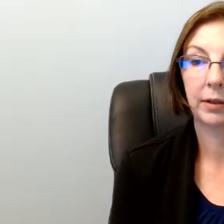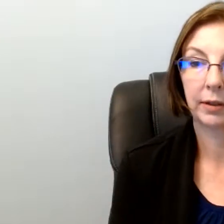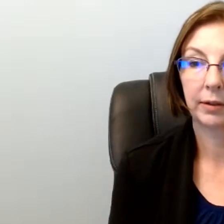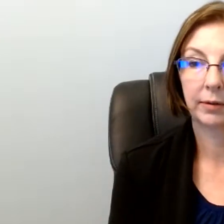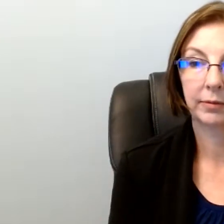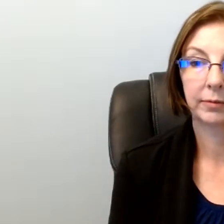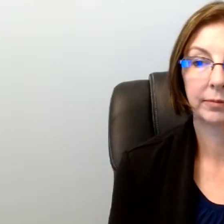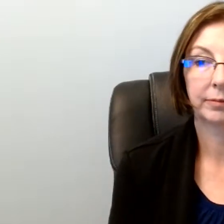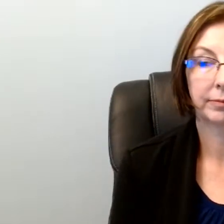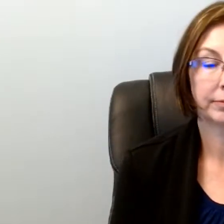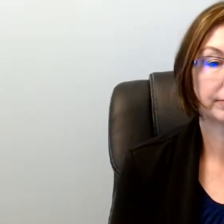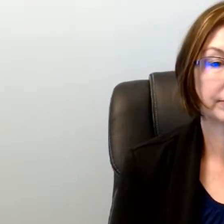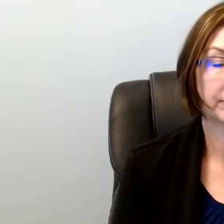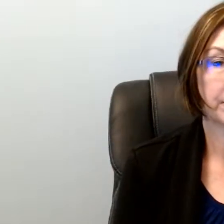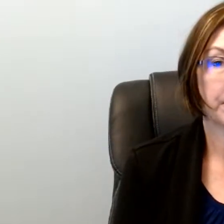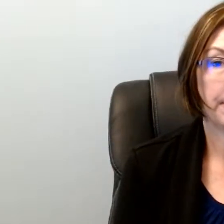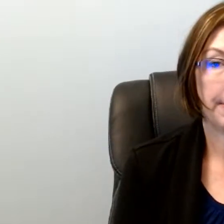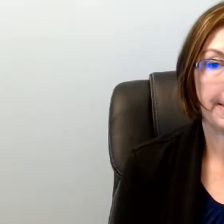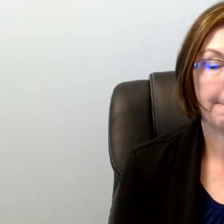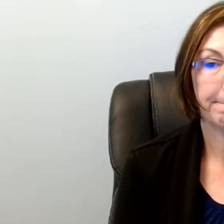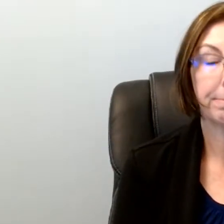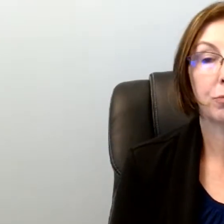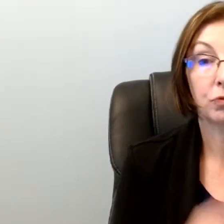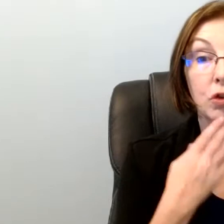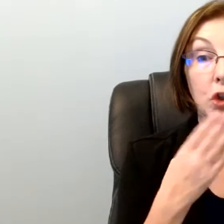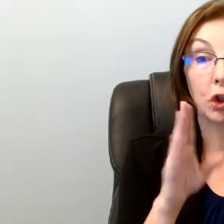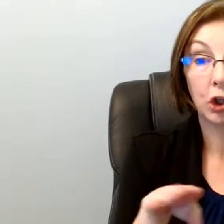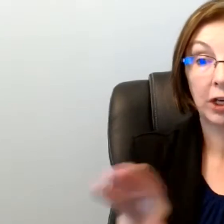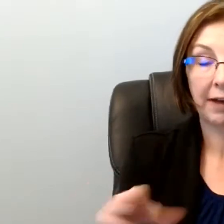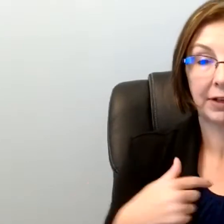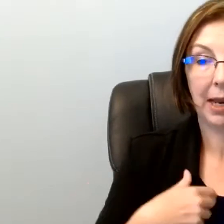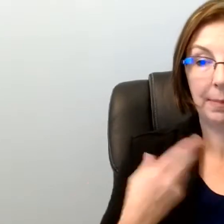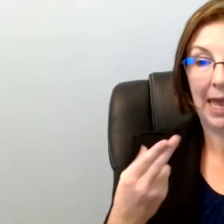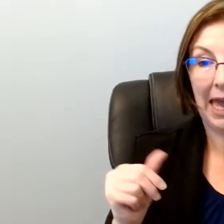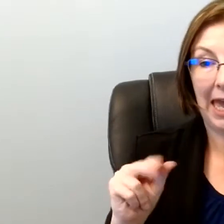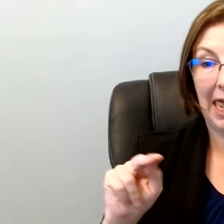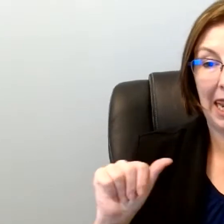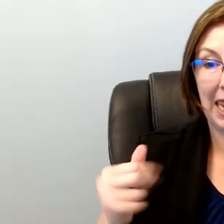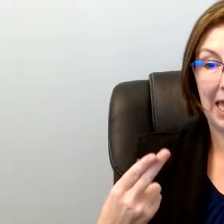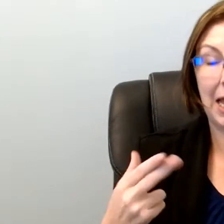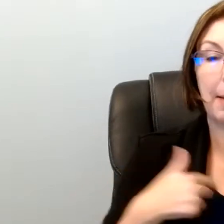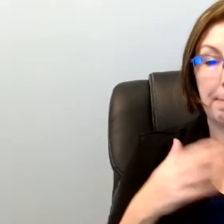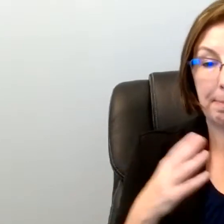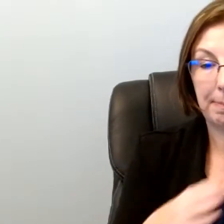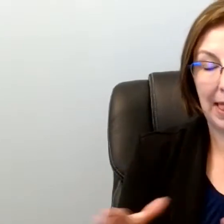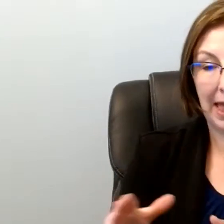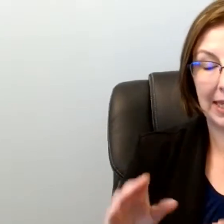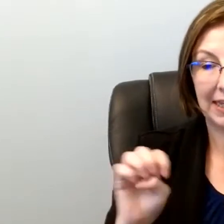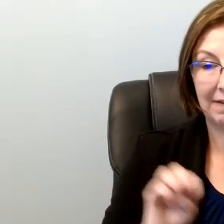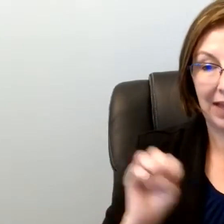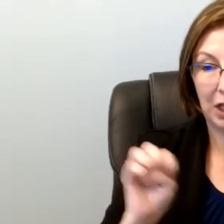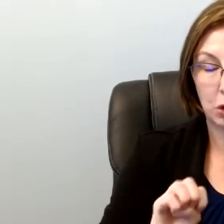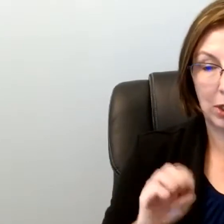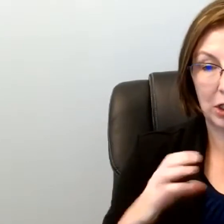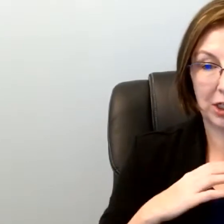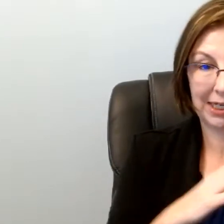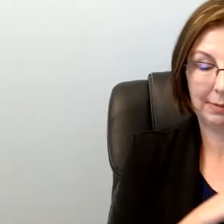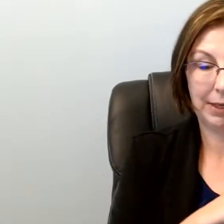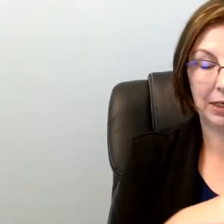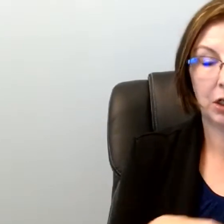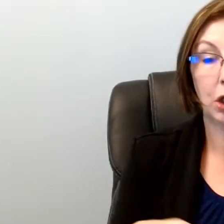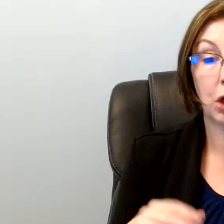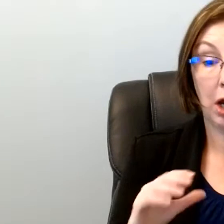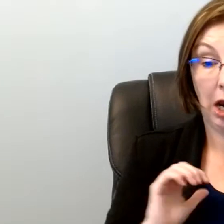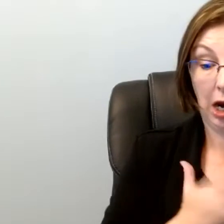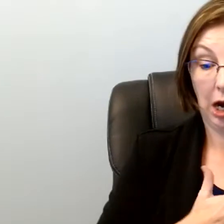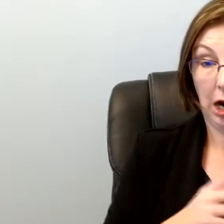Hello, thank you, Greg. Good afternoon. I'm Hanny Banez, Chair of the Planning and Evaluation Committee. The Planning and Evaluation Committee